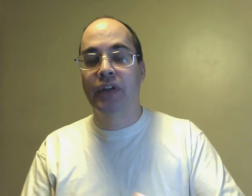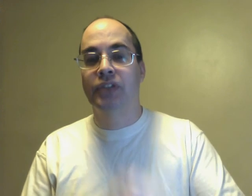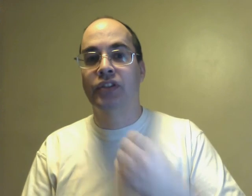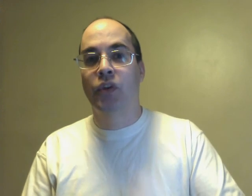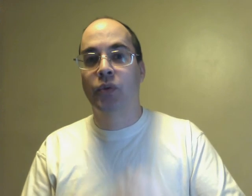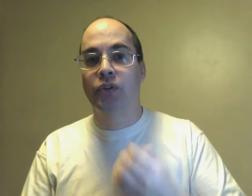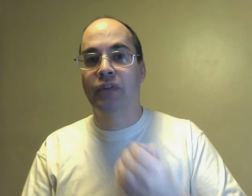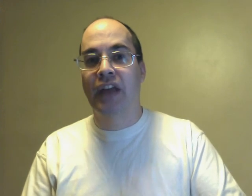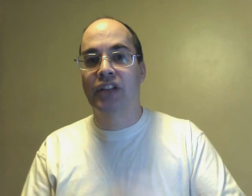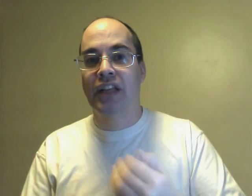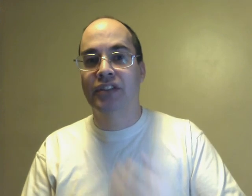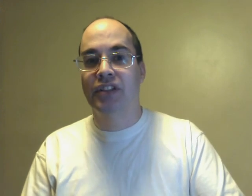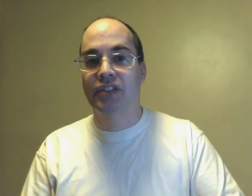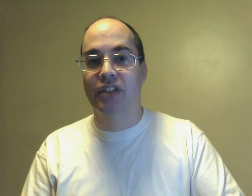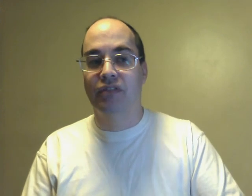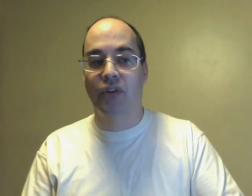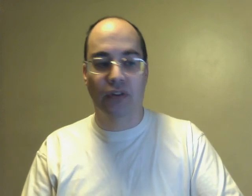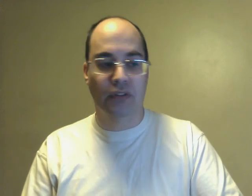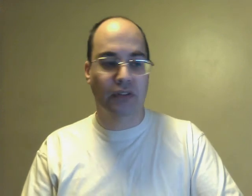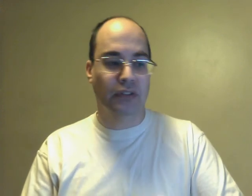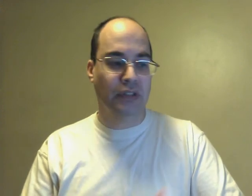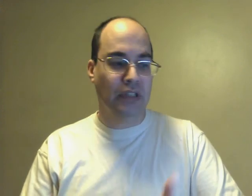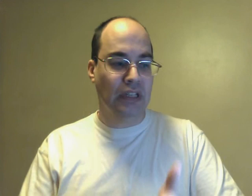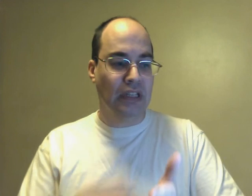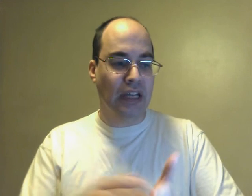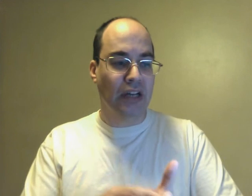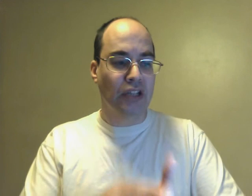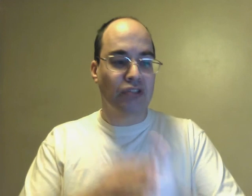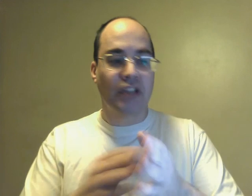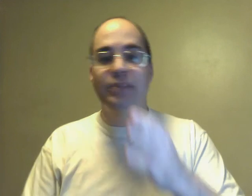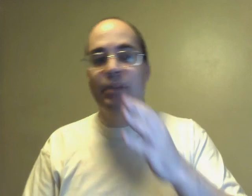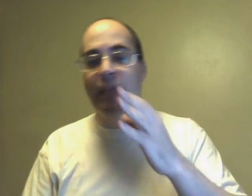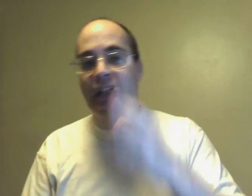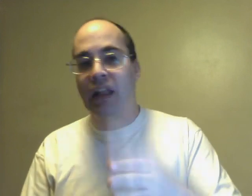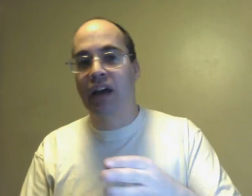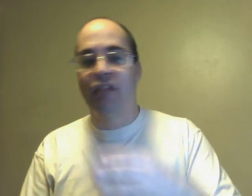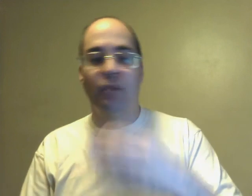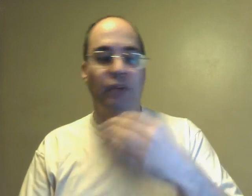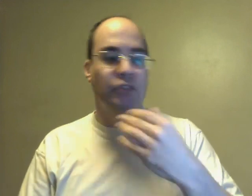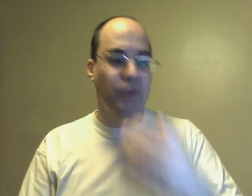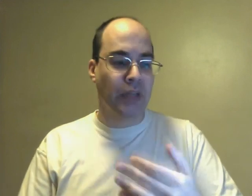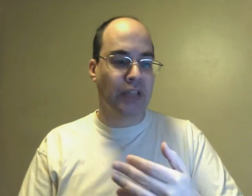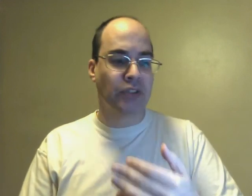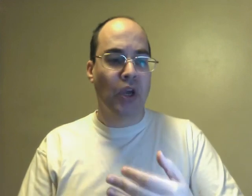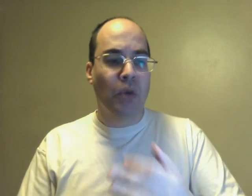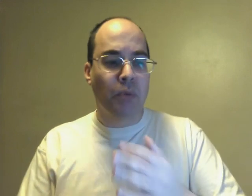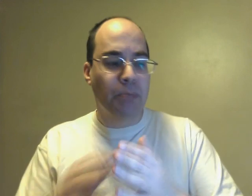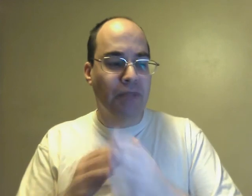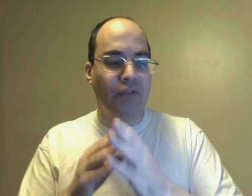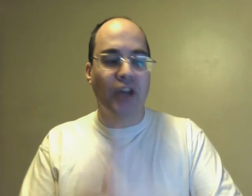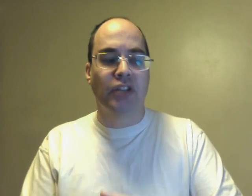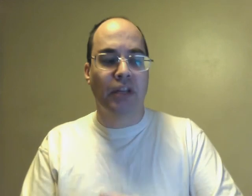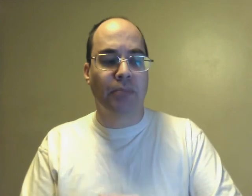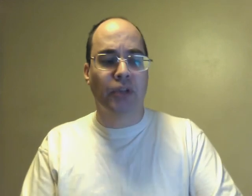universe is thought to have actually existed for. Now, trying to keep something alive whilst doing this would be virtually